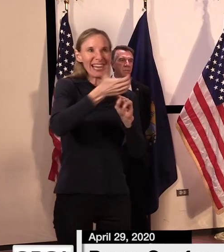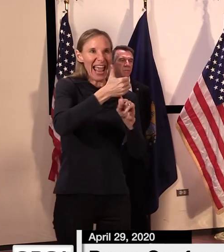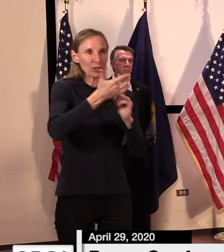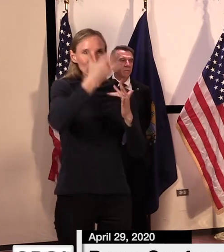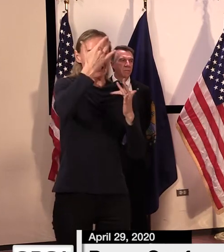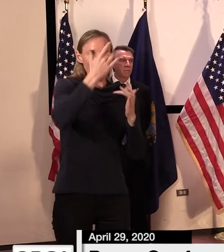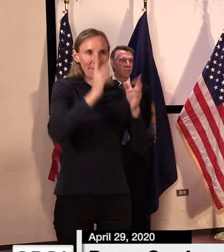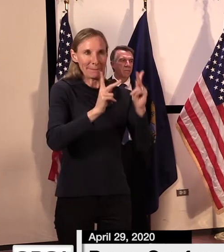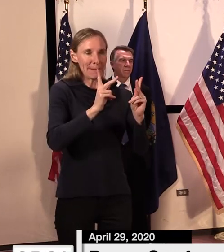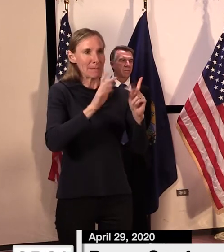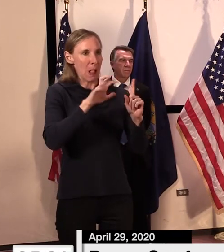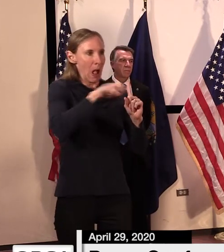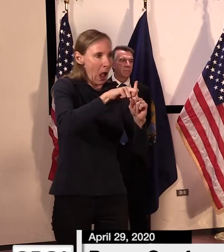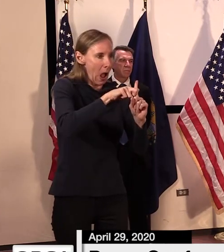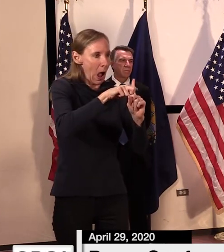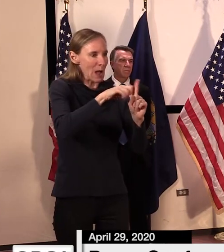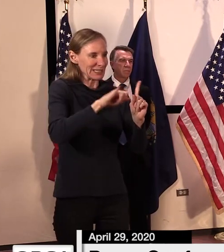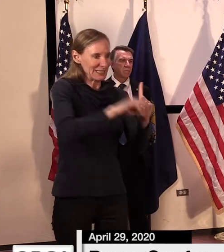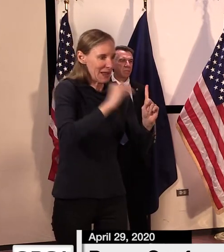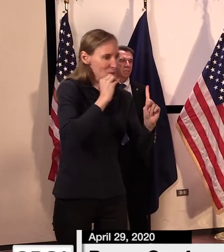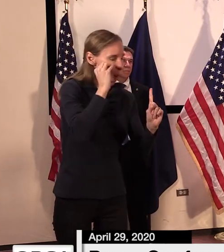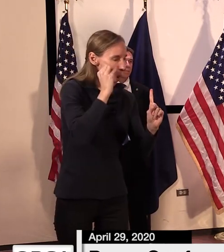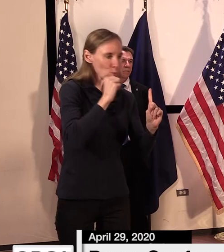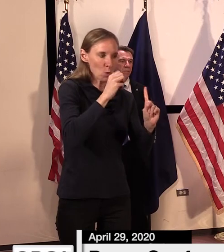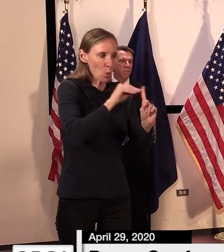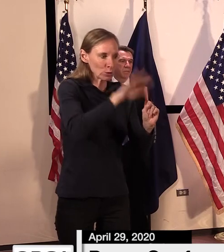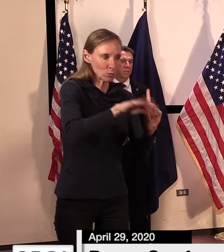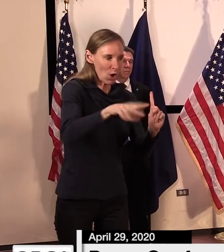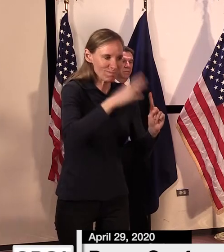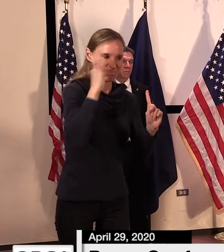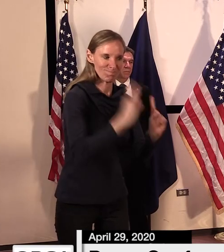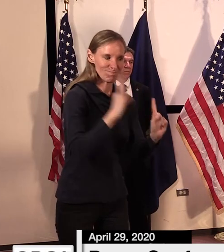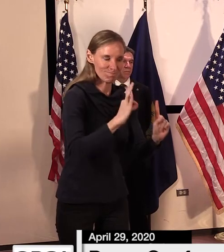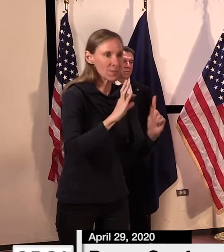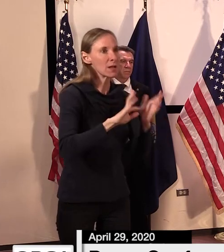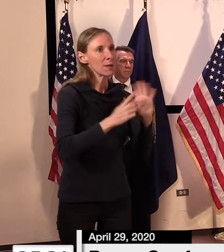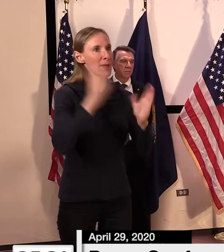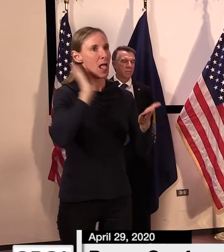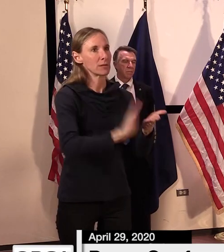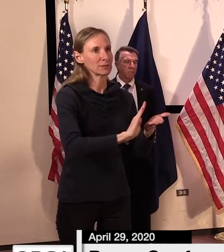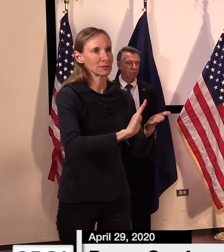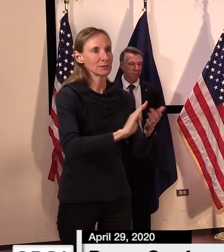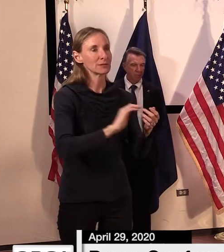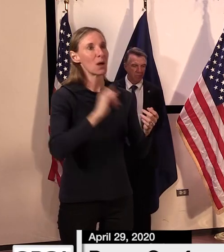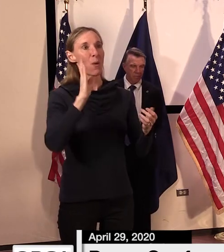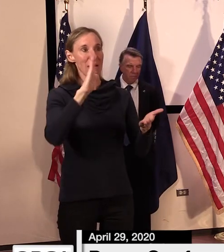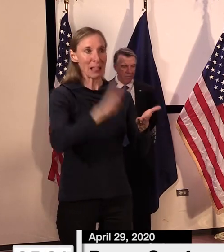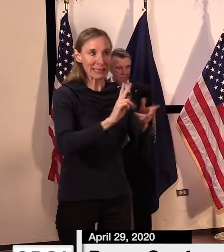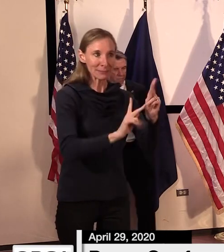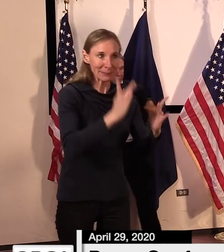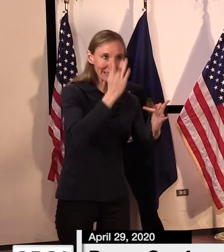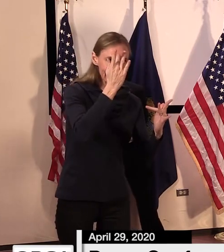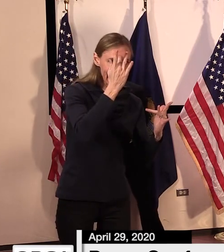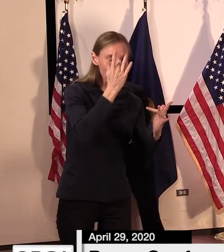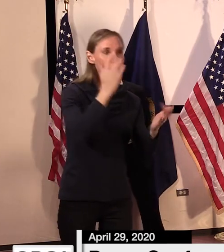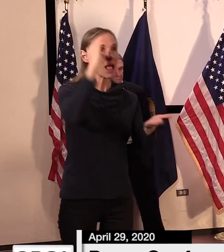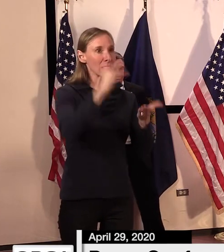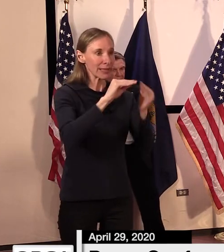fighting chance to deal with things and hopefully don't need to bring in as many of the other strategies that we've all been